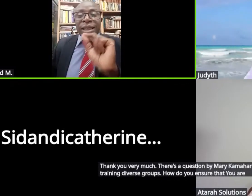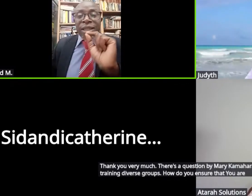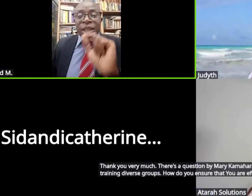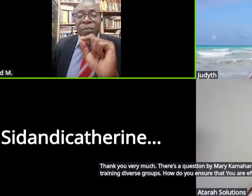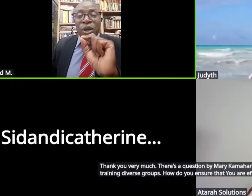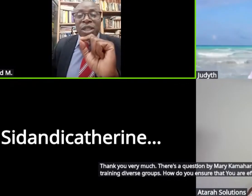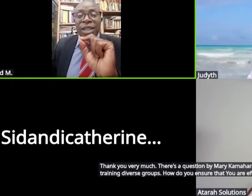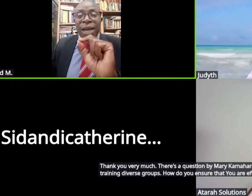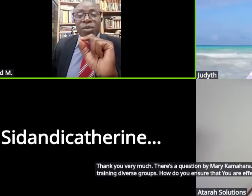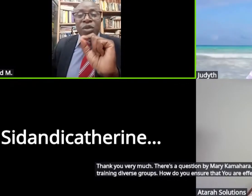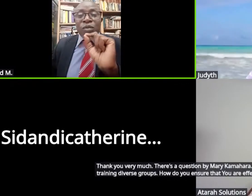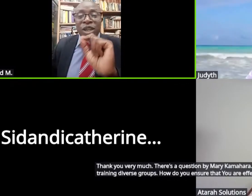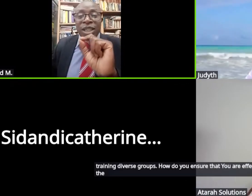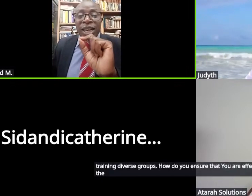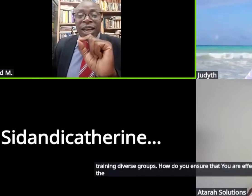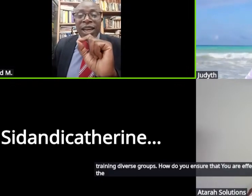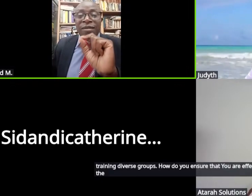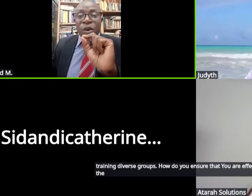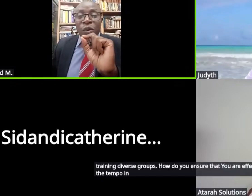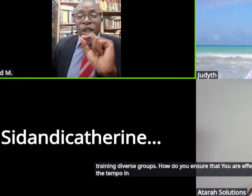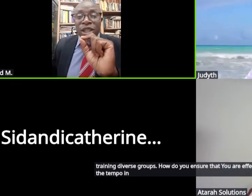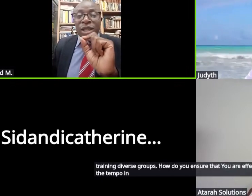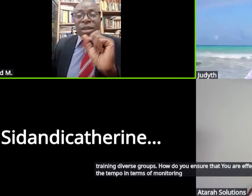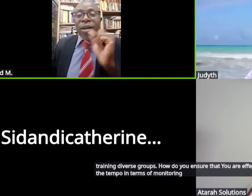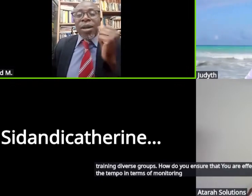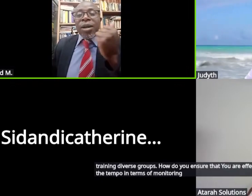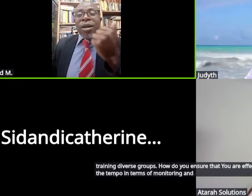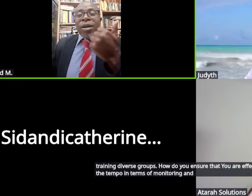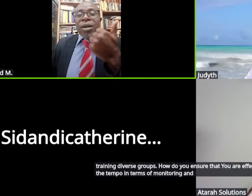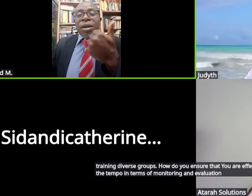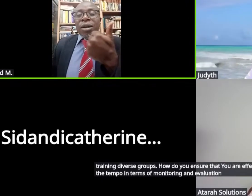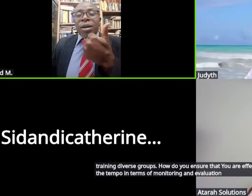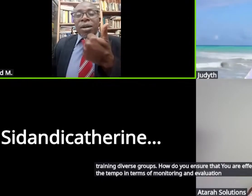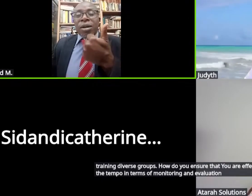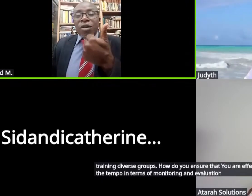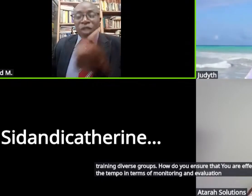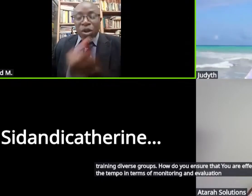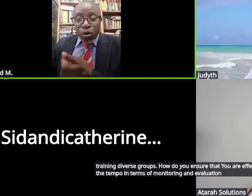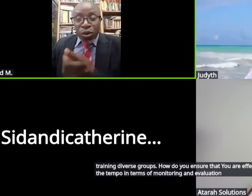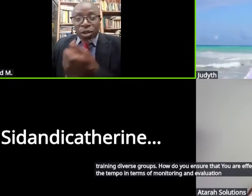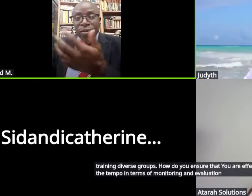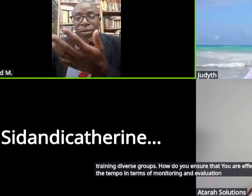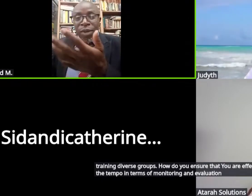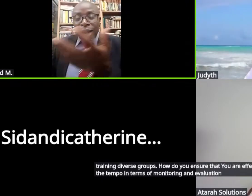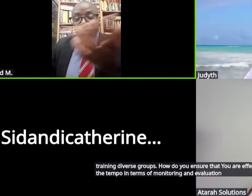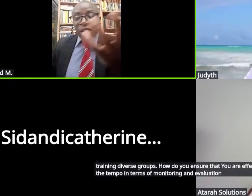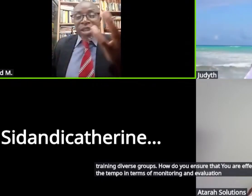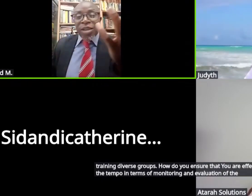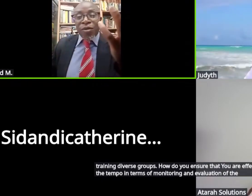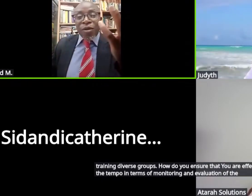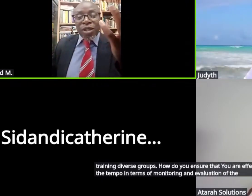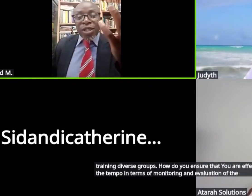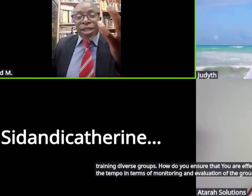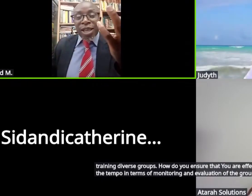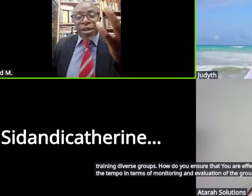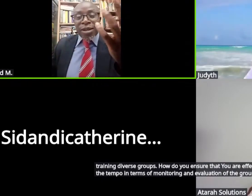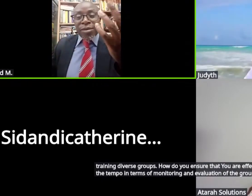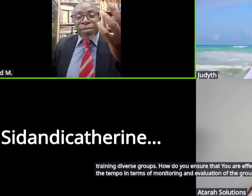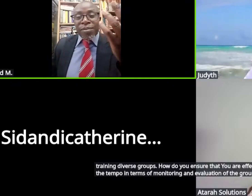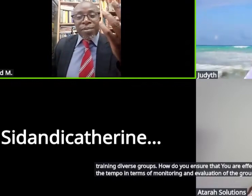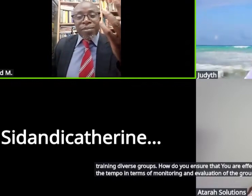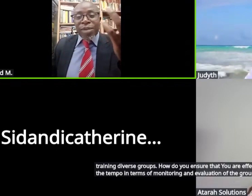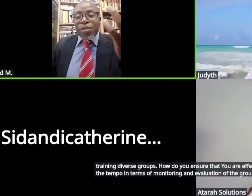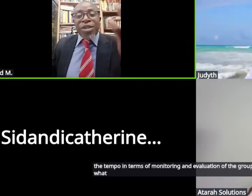sustain the tempo in terms of monitoring and evaluation of the groups? I'm thinking of what she's